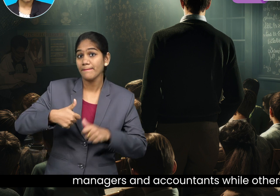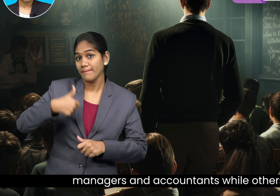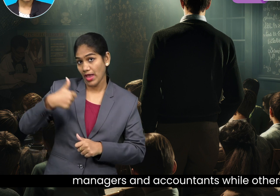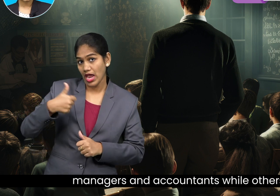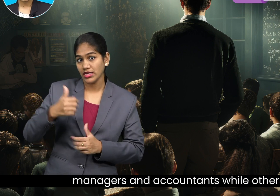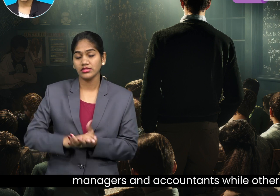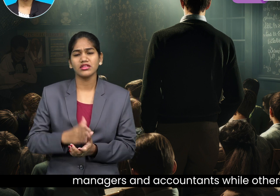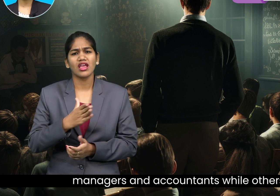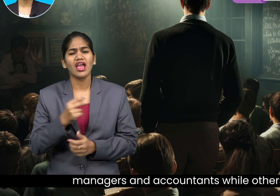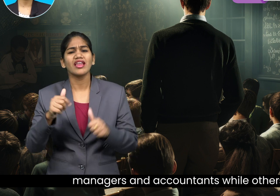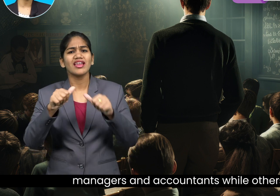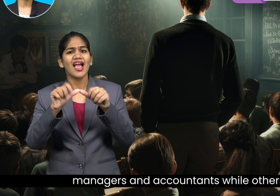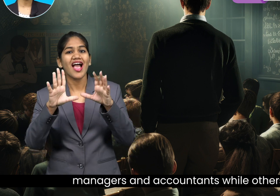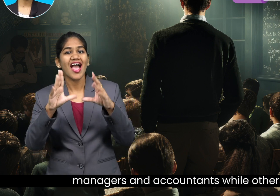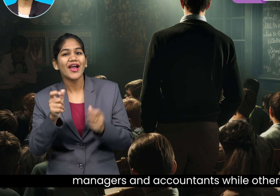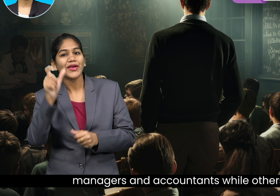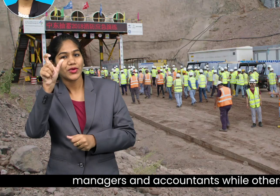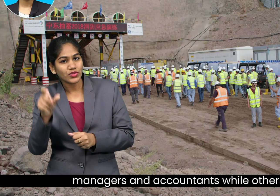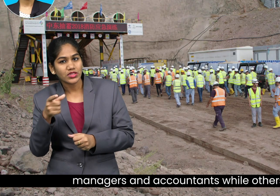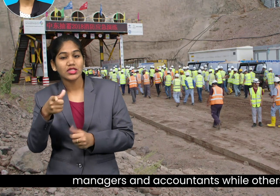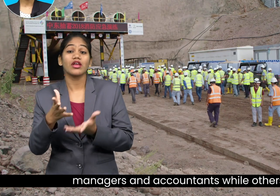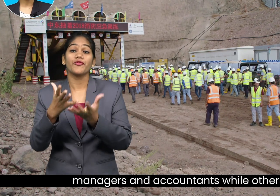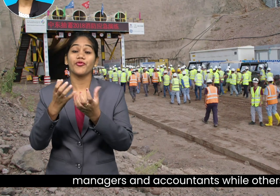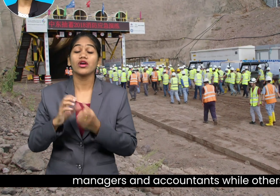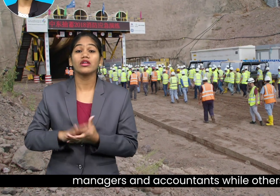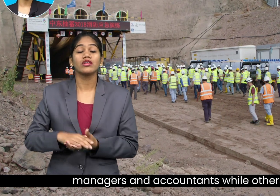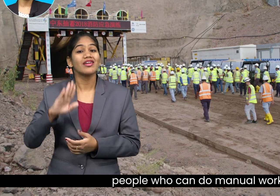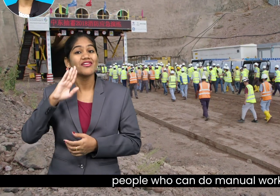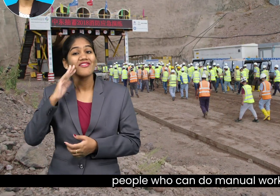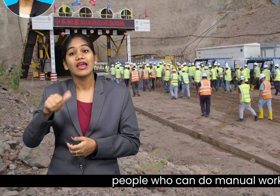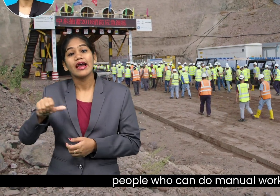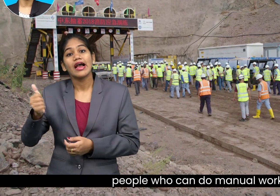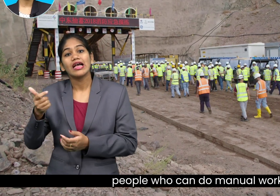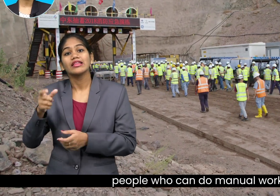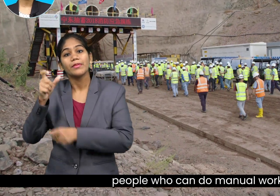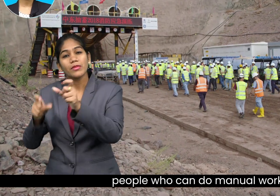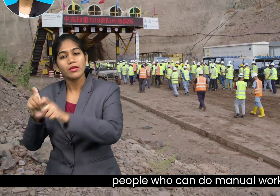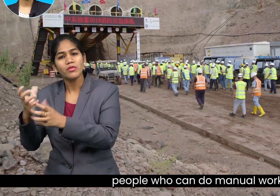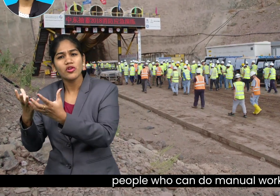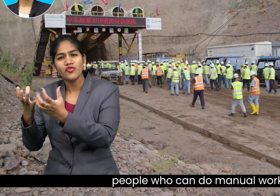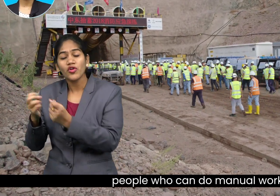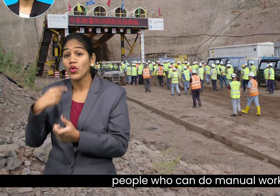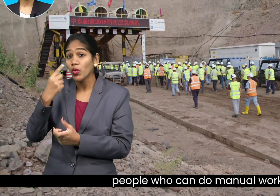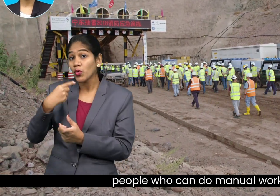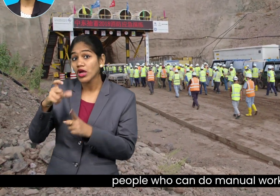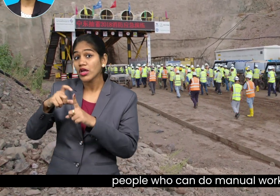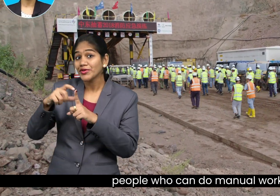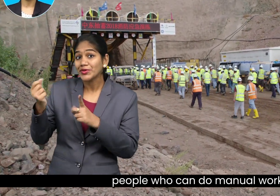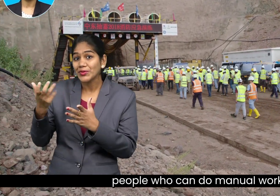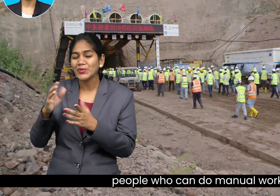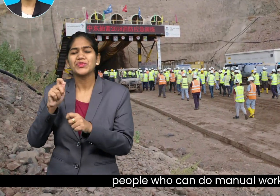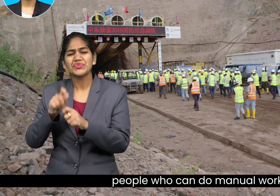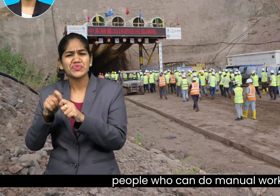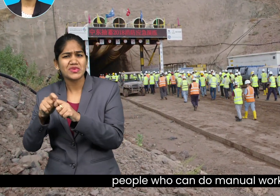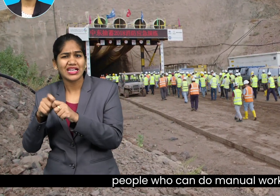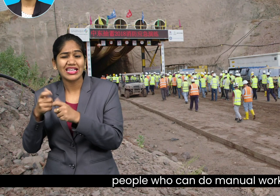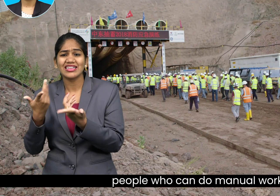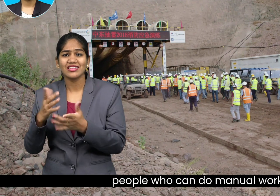managers, and accountants, while others require people who can do manual